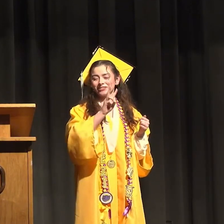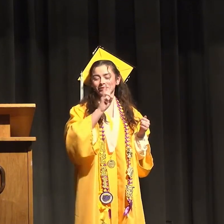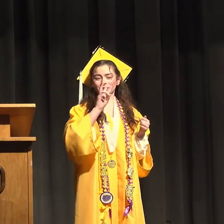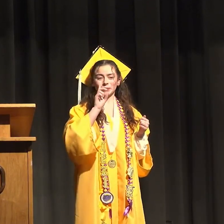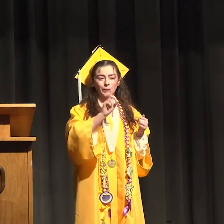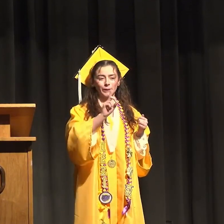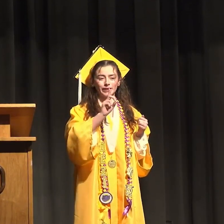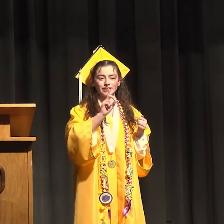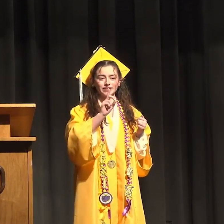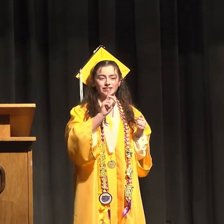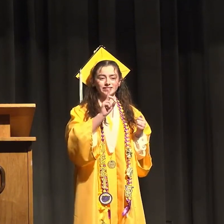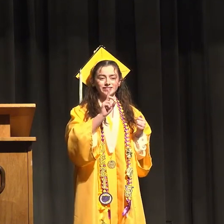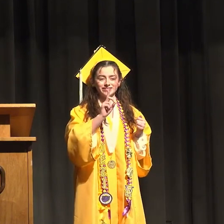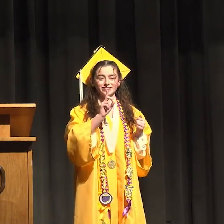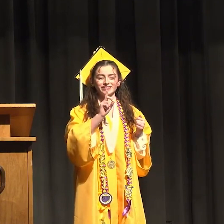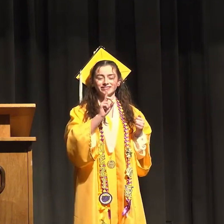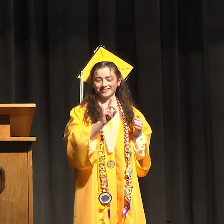4, 3, 2, 1.